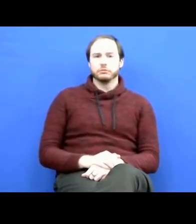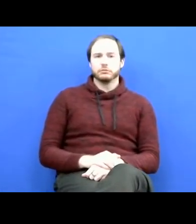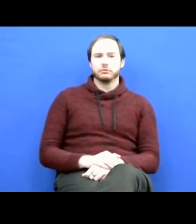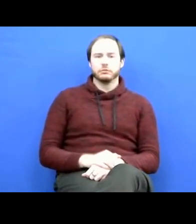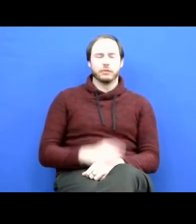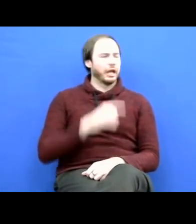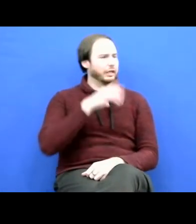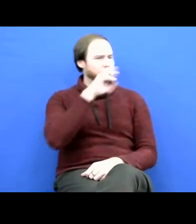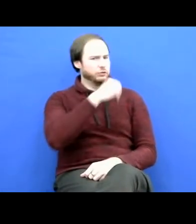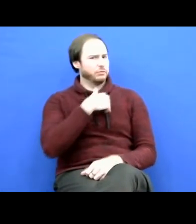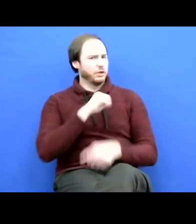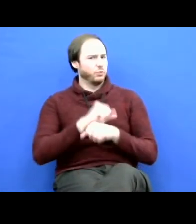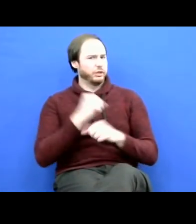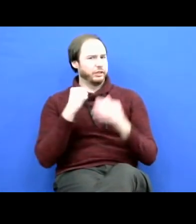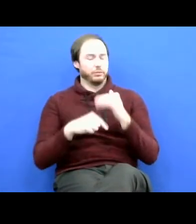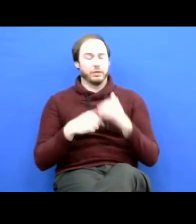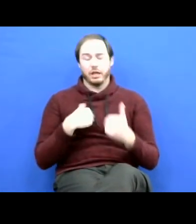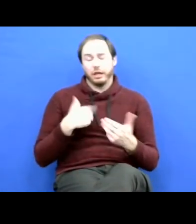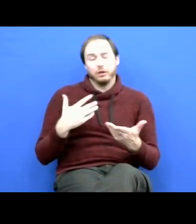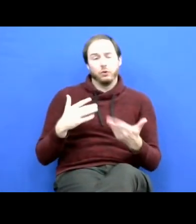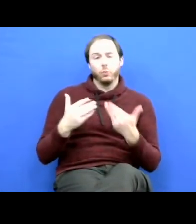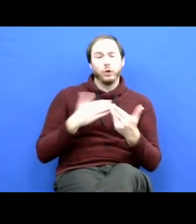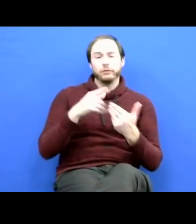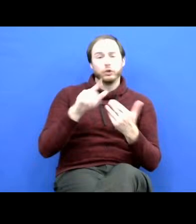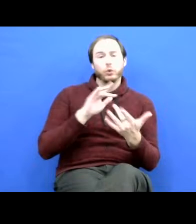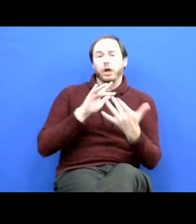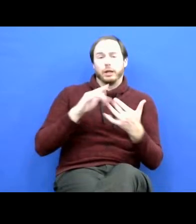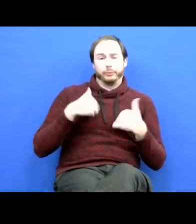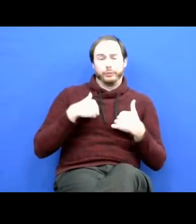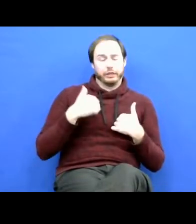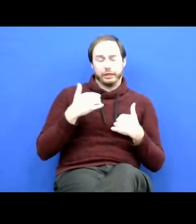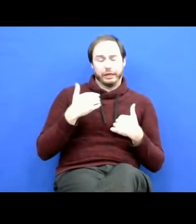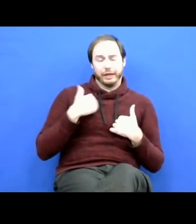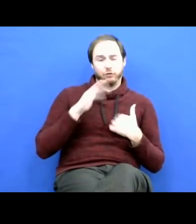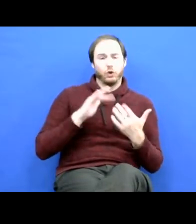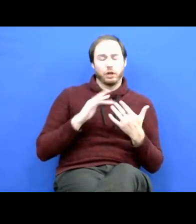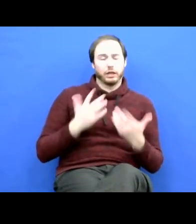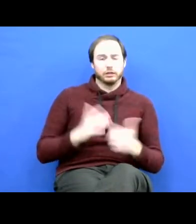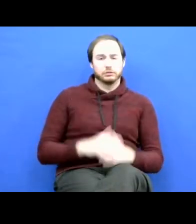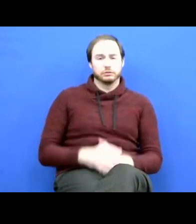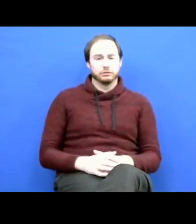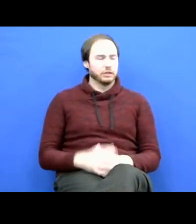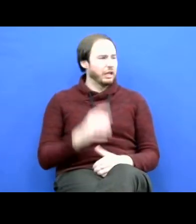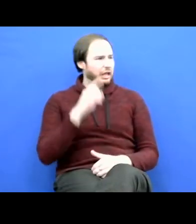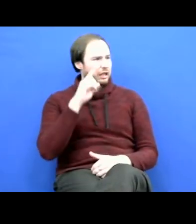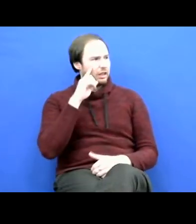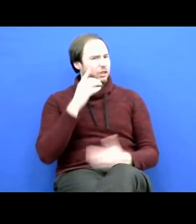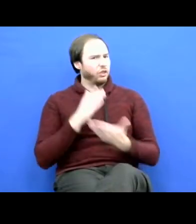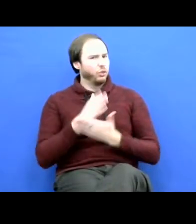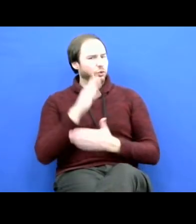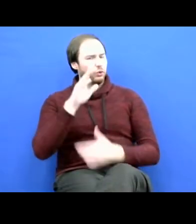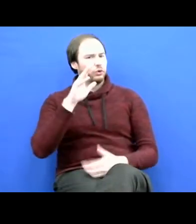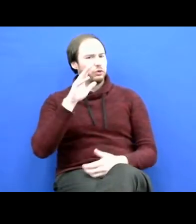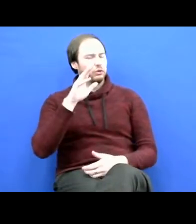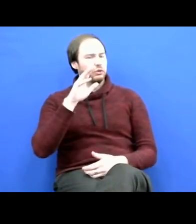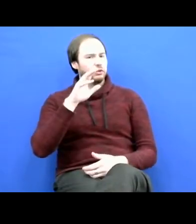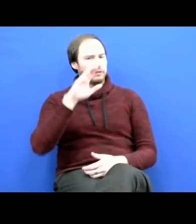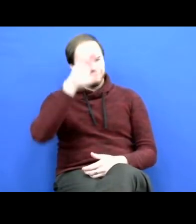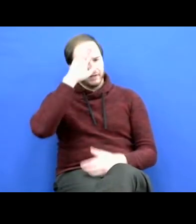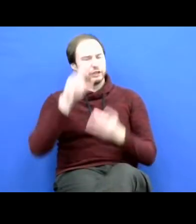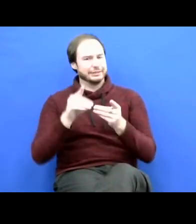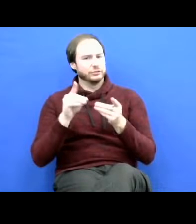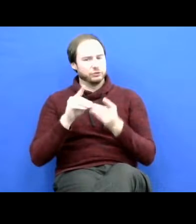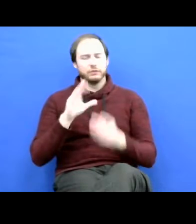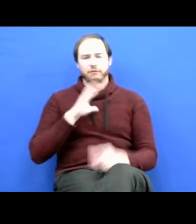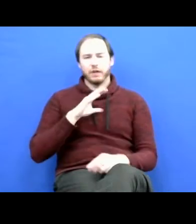I assume. Whichever one you sent to me, I don't remember which it was. Yeah, it'd be through the fire district. Okay. I will send